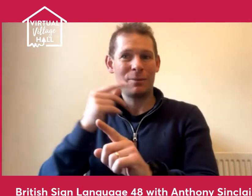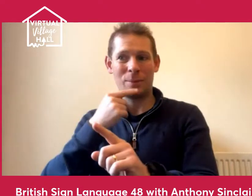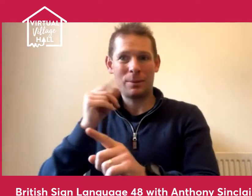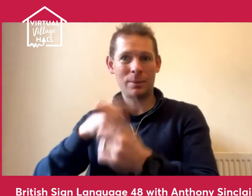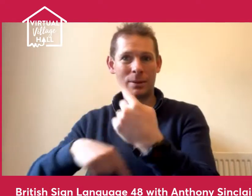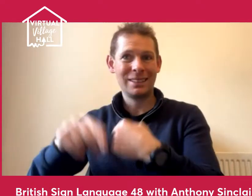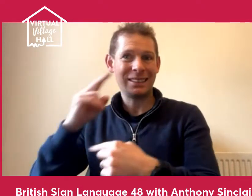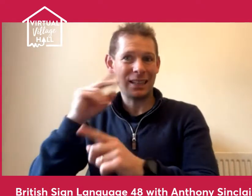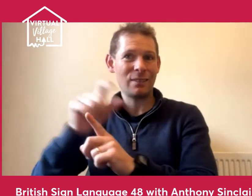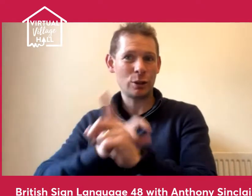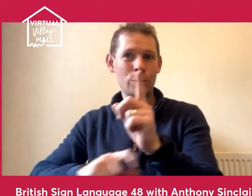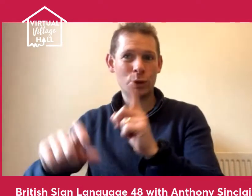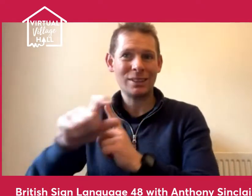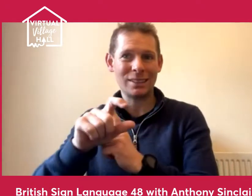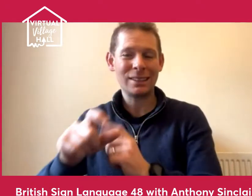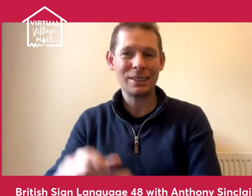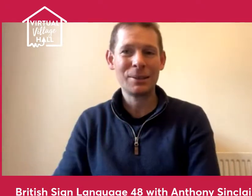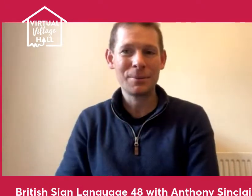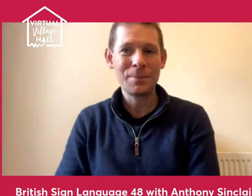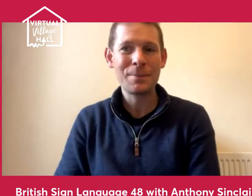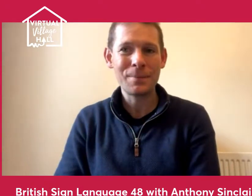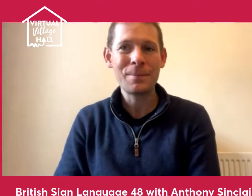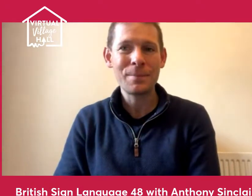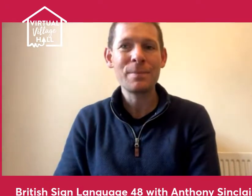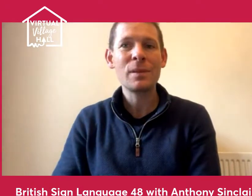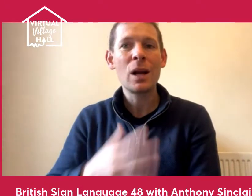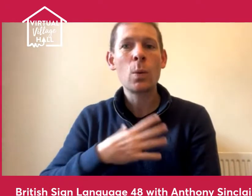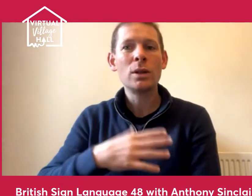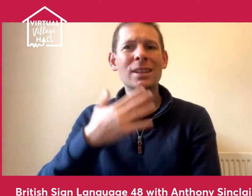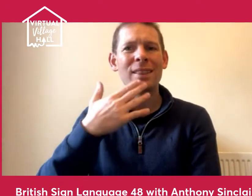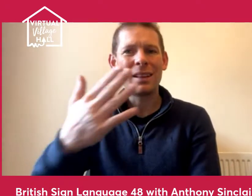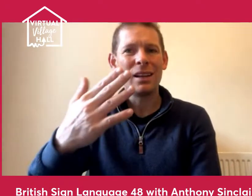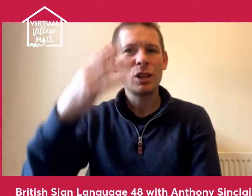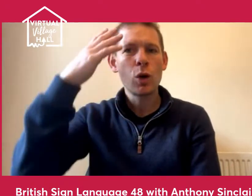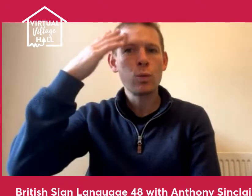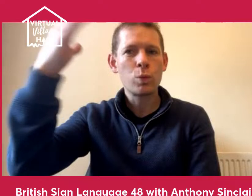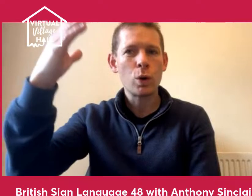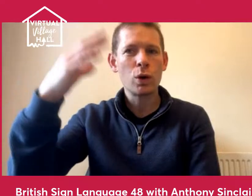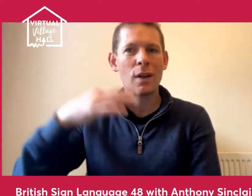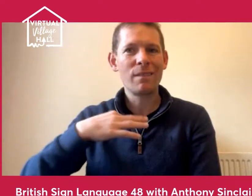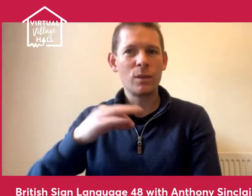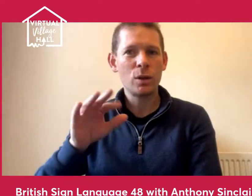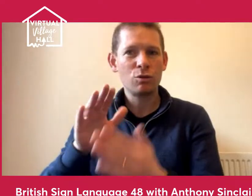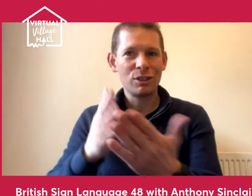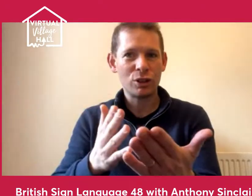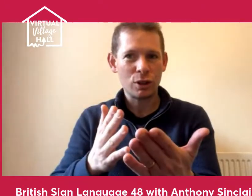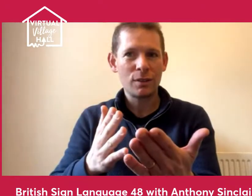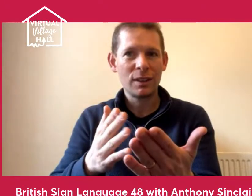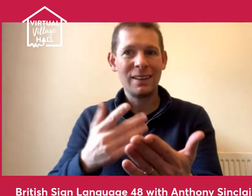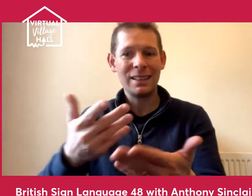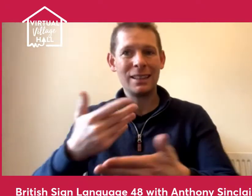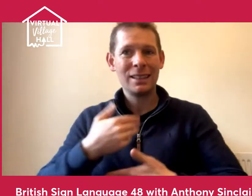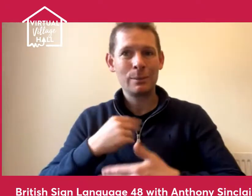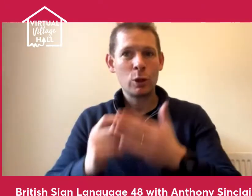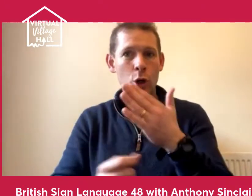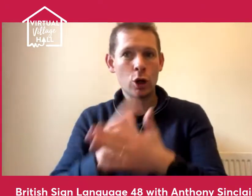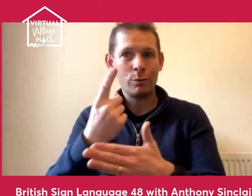difference in the lives of deaf people, and the deaf community are very appreciative of that. I want to thank you also, Royal Voluntary Service, for giving me